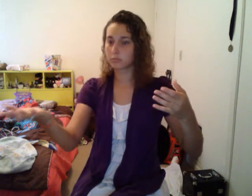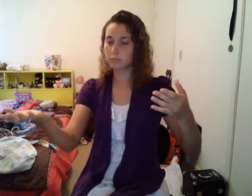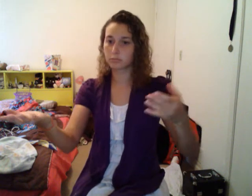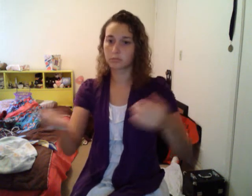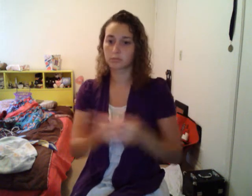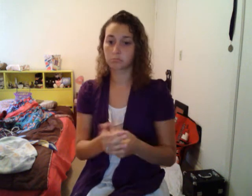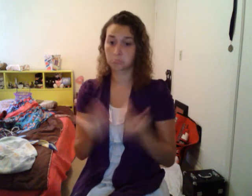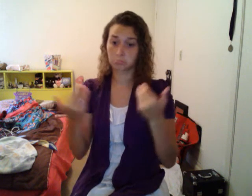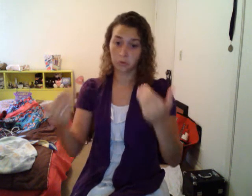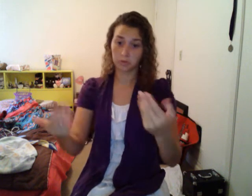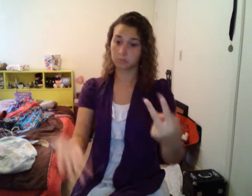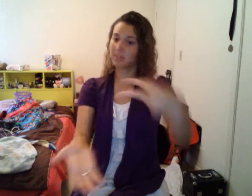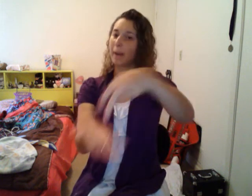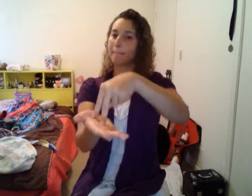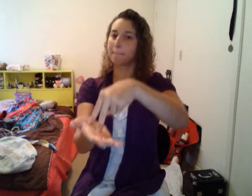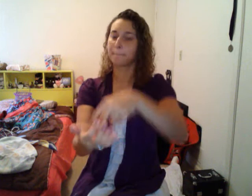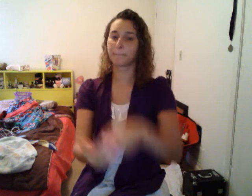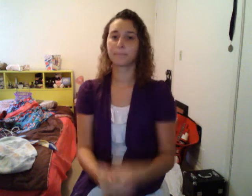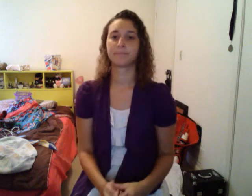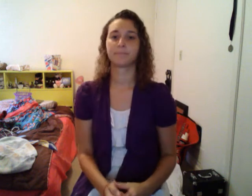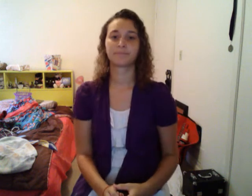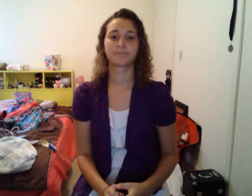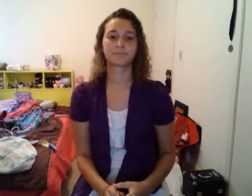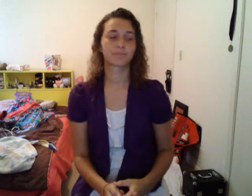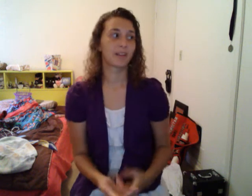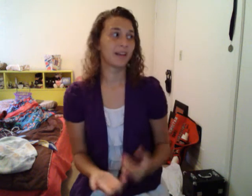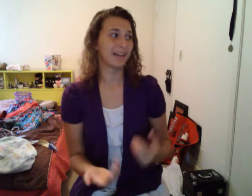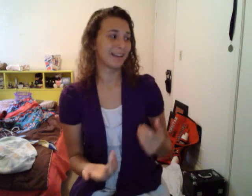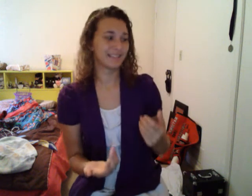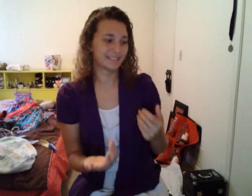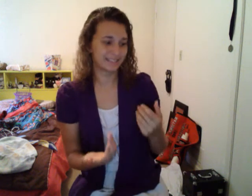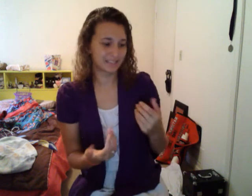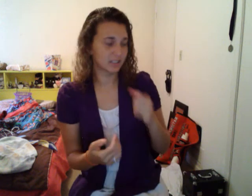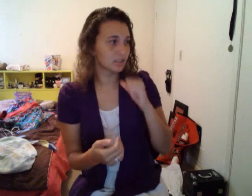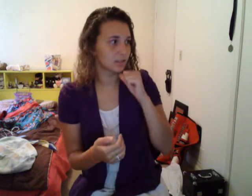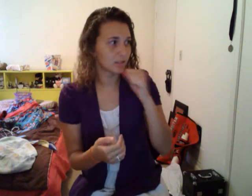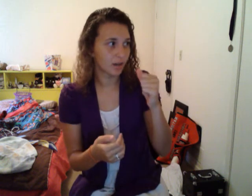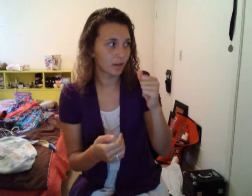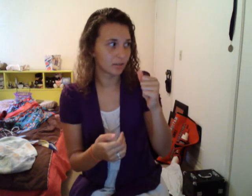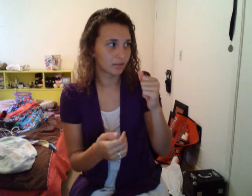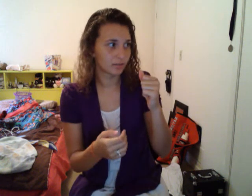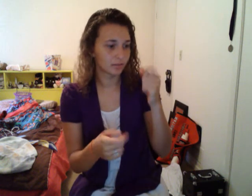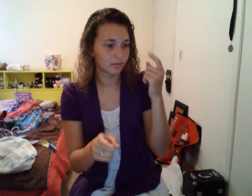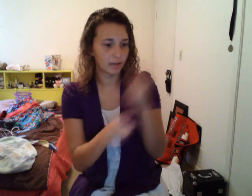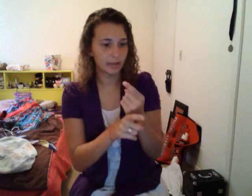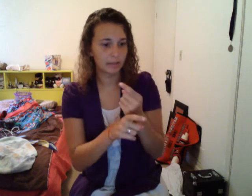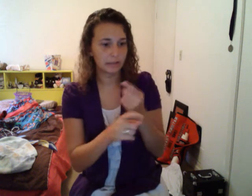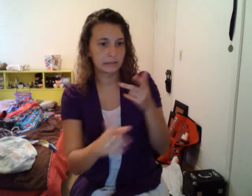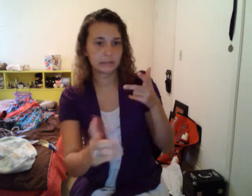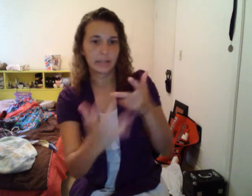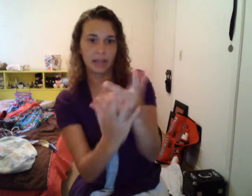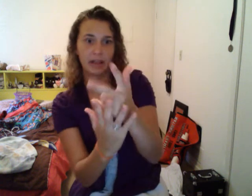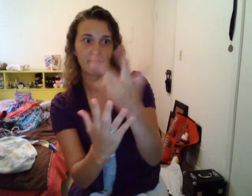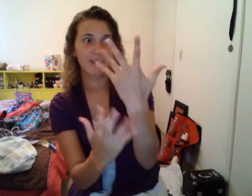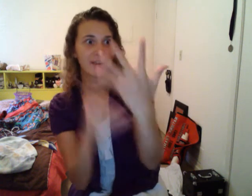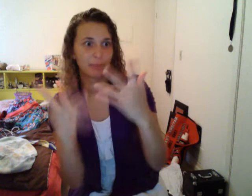Go ahead, stand up. Because it can't be right to kill 5 people when you can only kill 1 person instead.